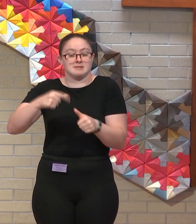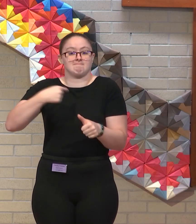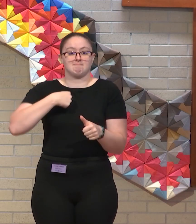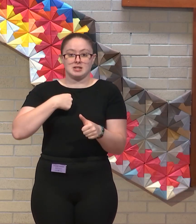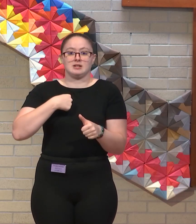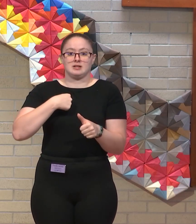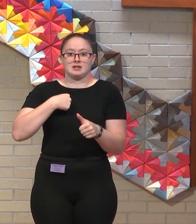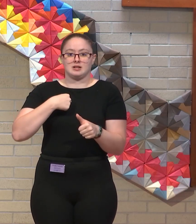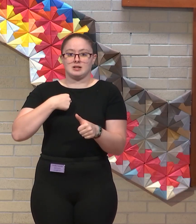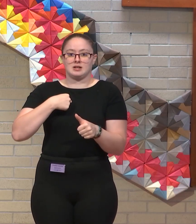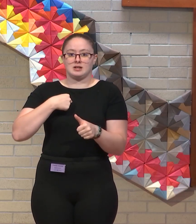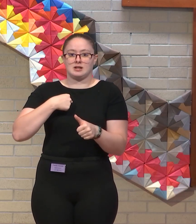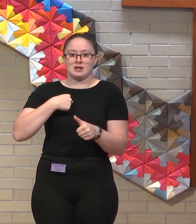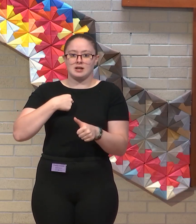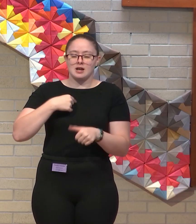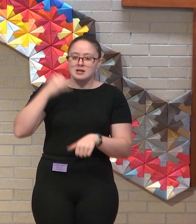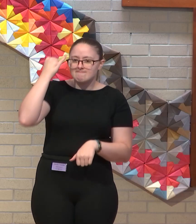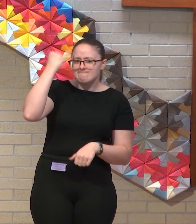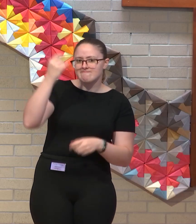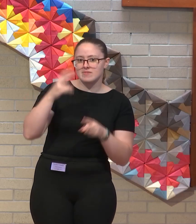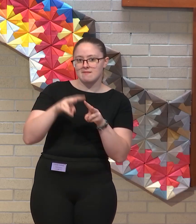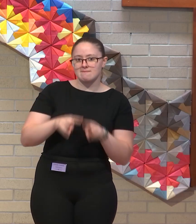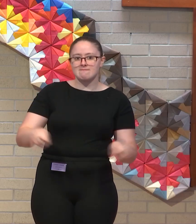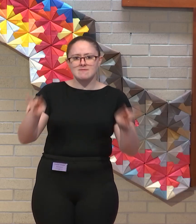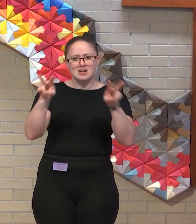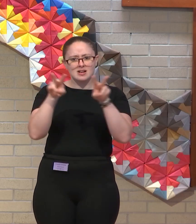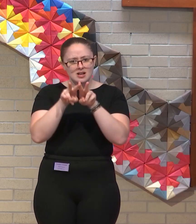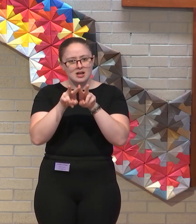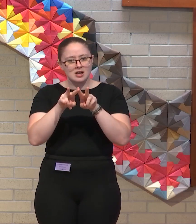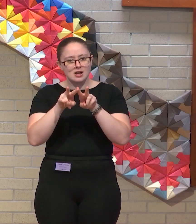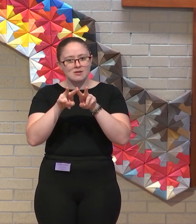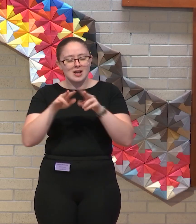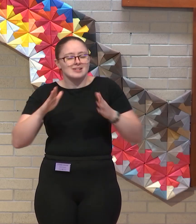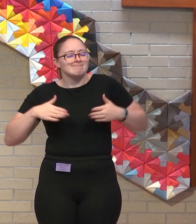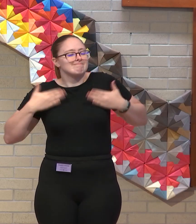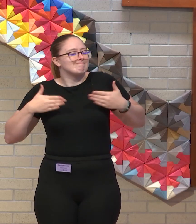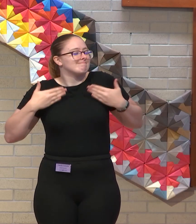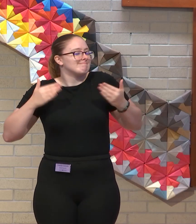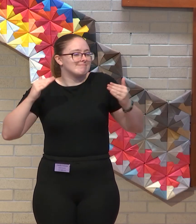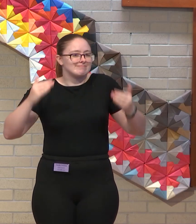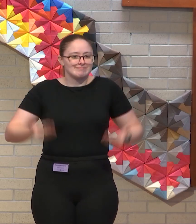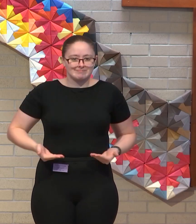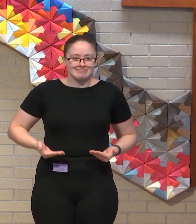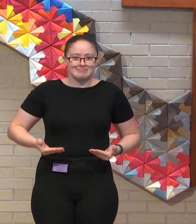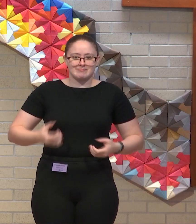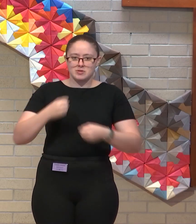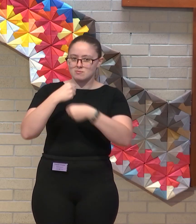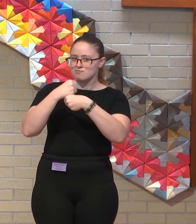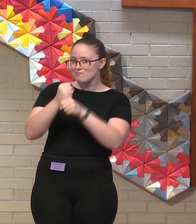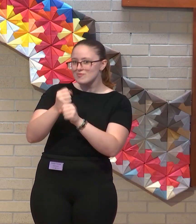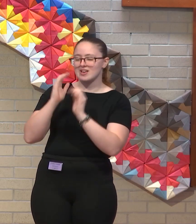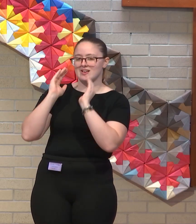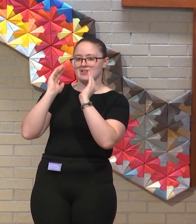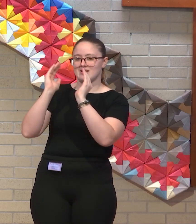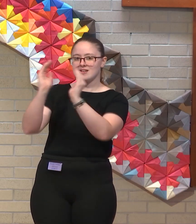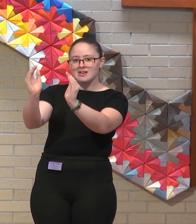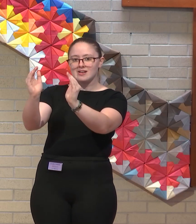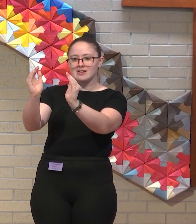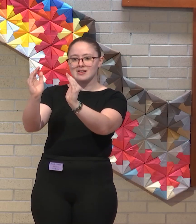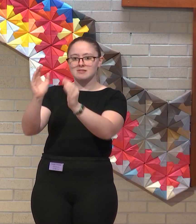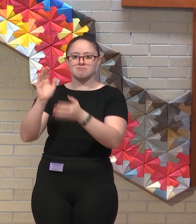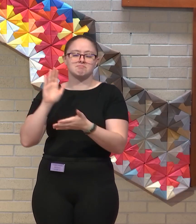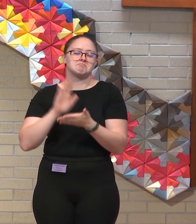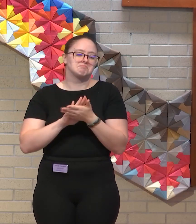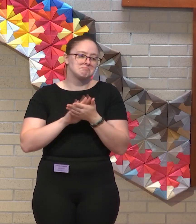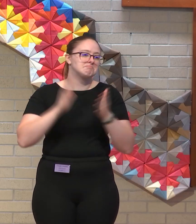our ideals of joy and welcome. We make a tunnel, we clap, then go eat